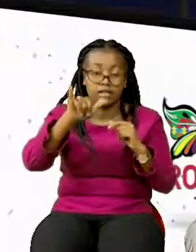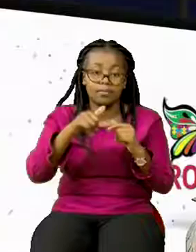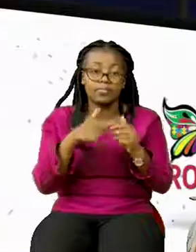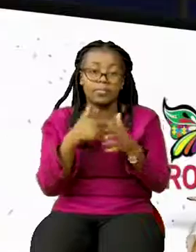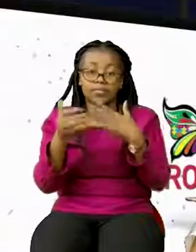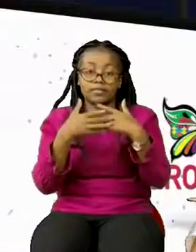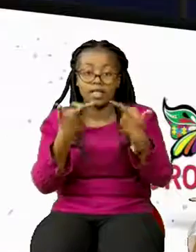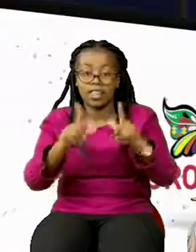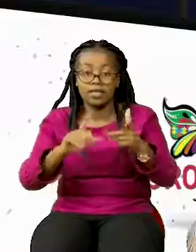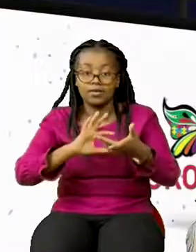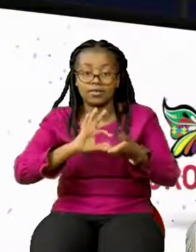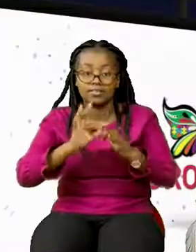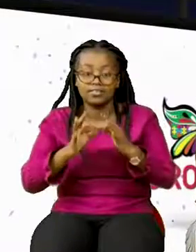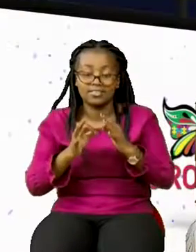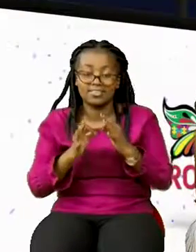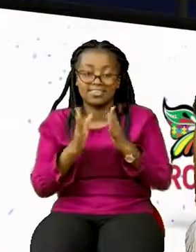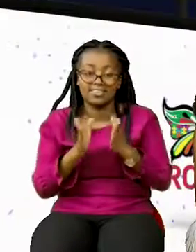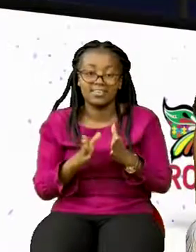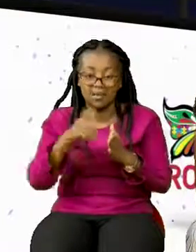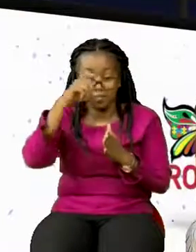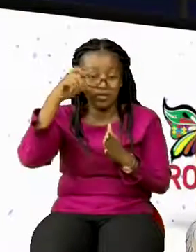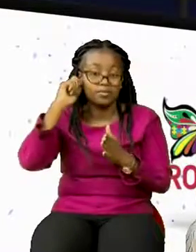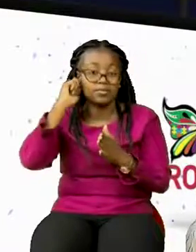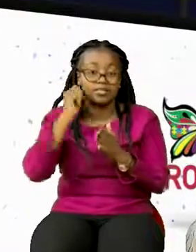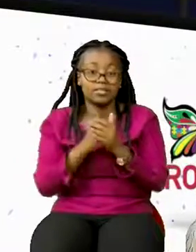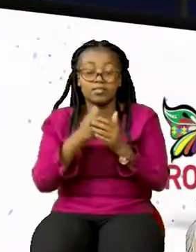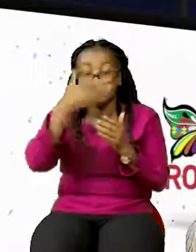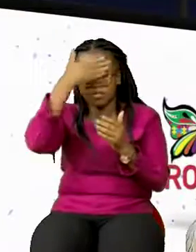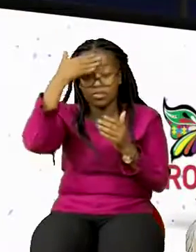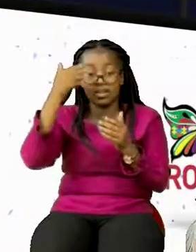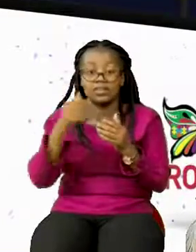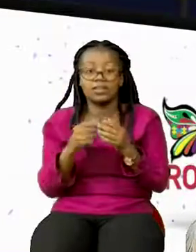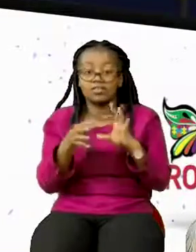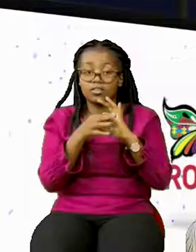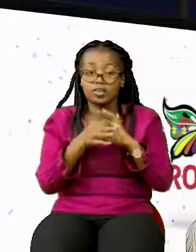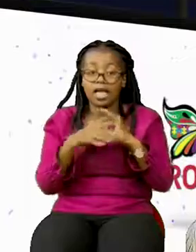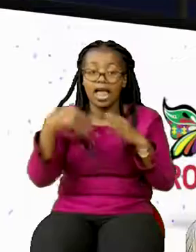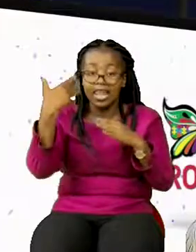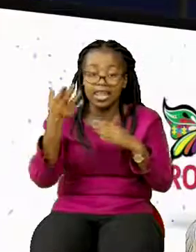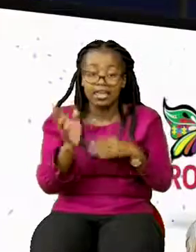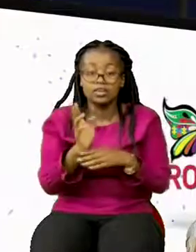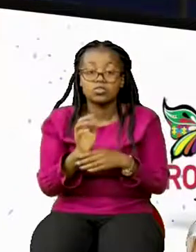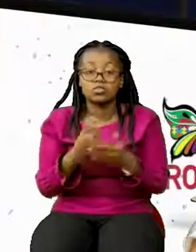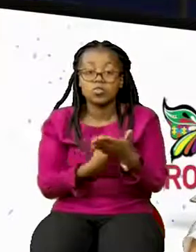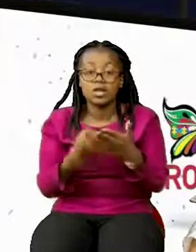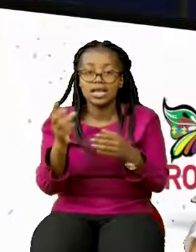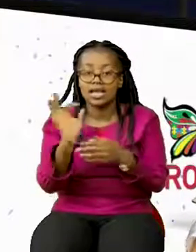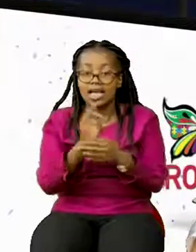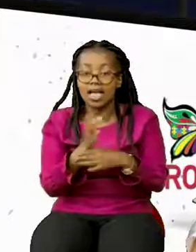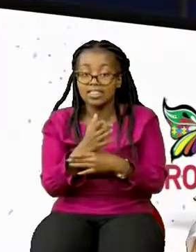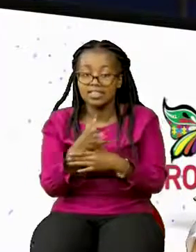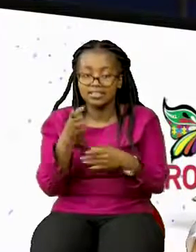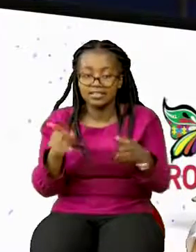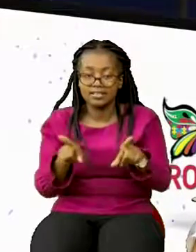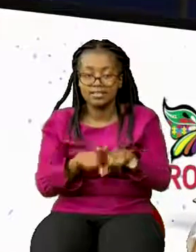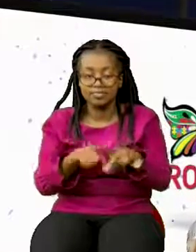Chabo. My humble interpreter has been Maureen. And don't forget to join us next week on Thursday, same time, same place